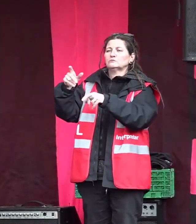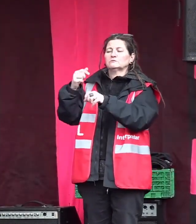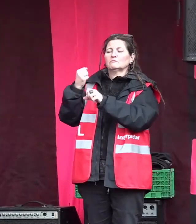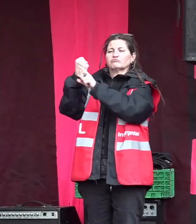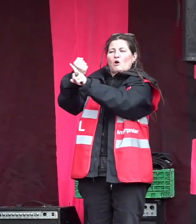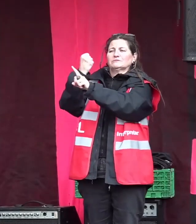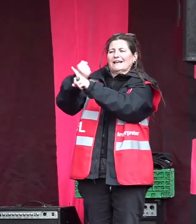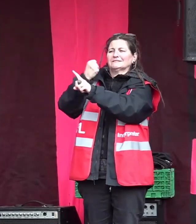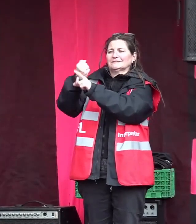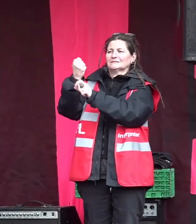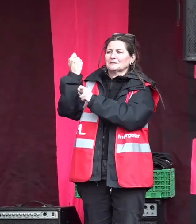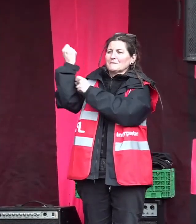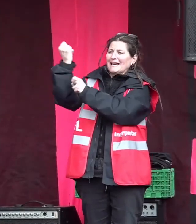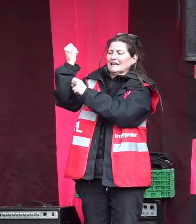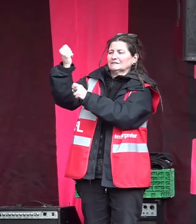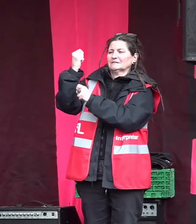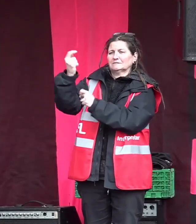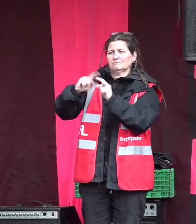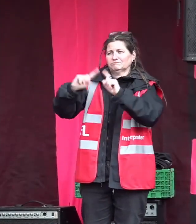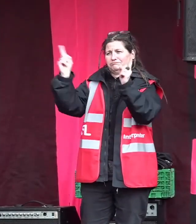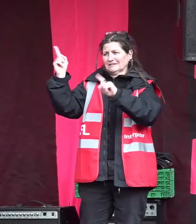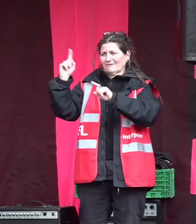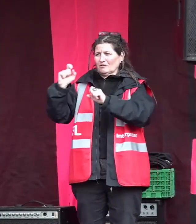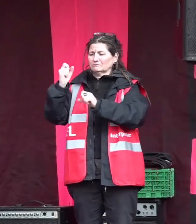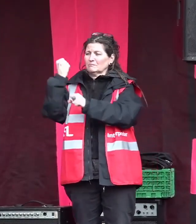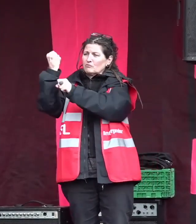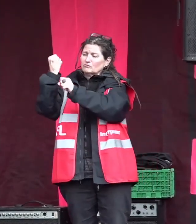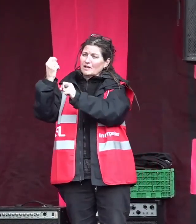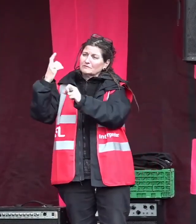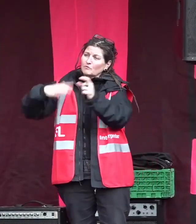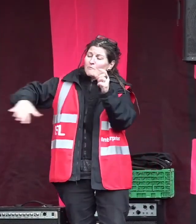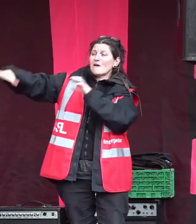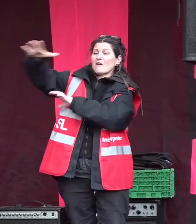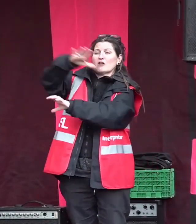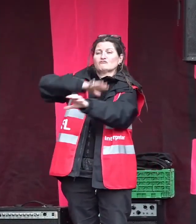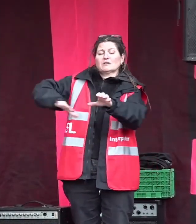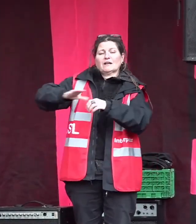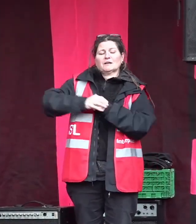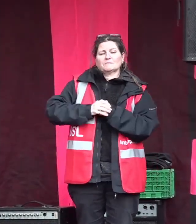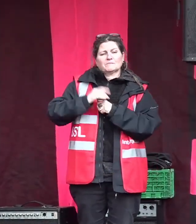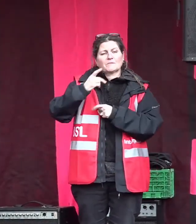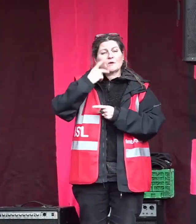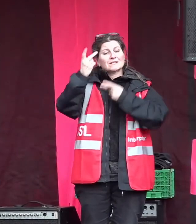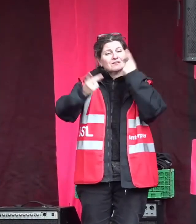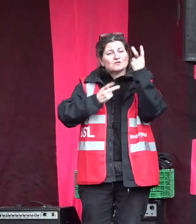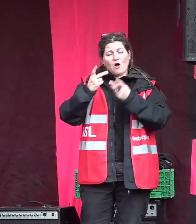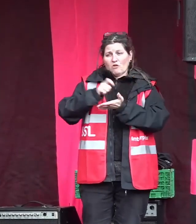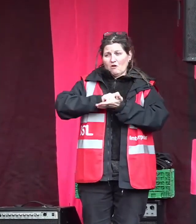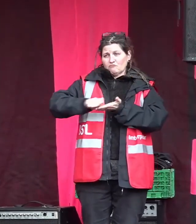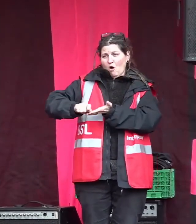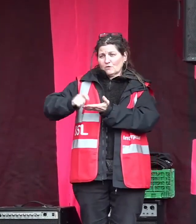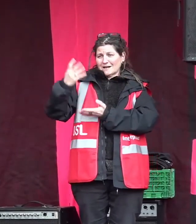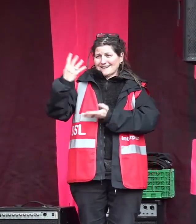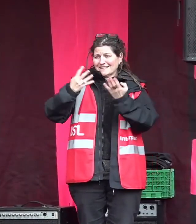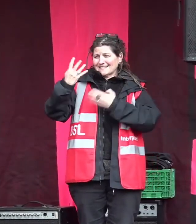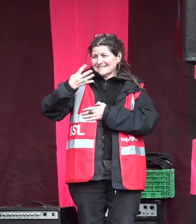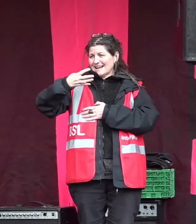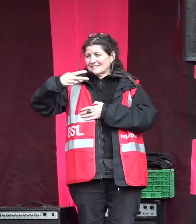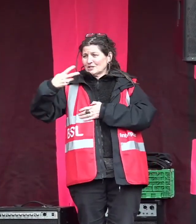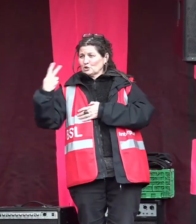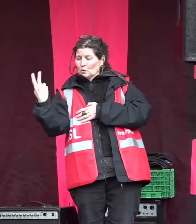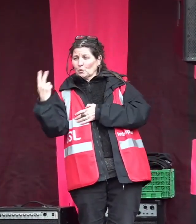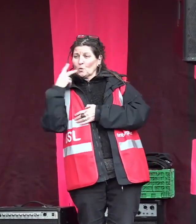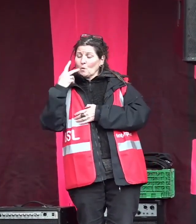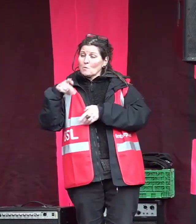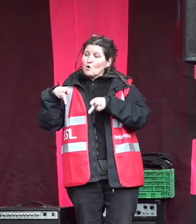from many different protests across the country. And I'm going to sing a song which I wrote back in 1992 when we were road